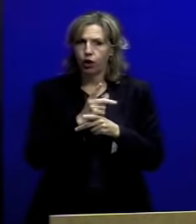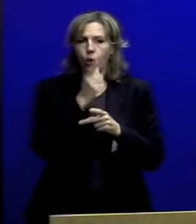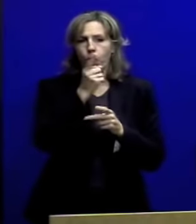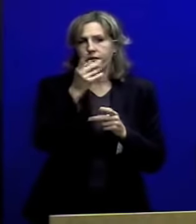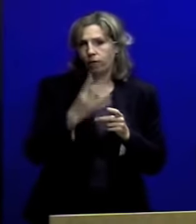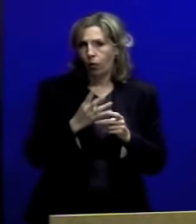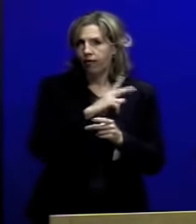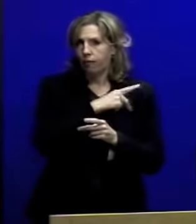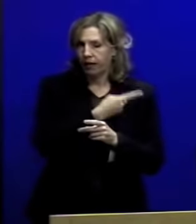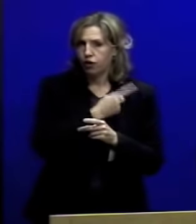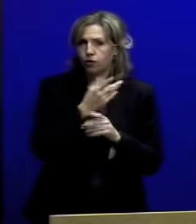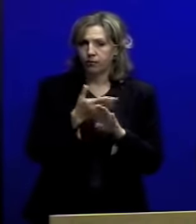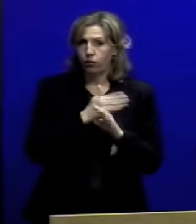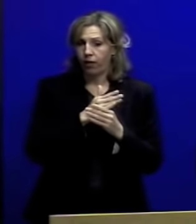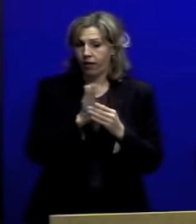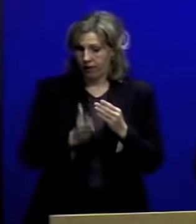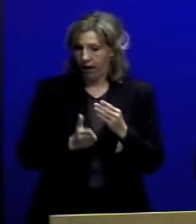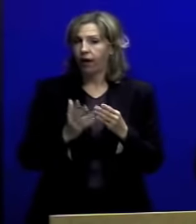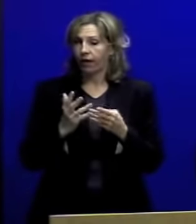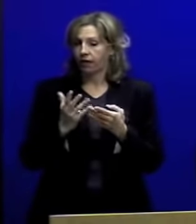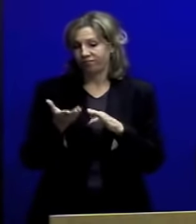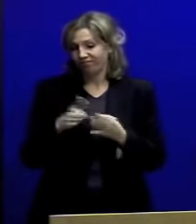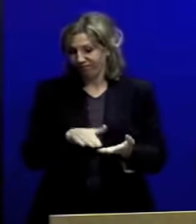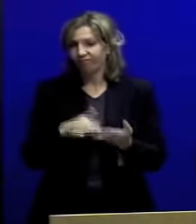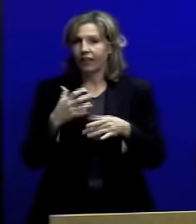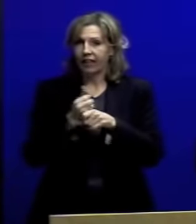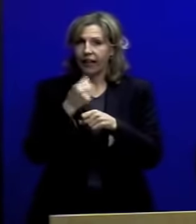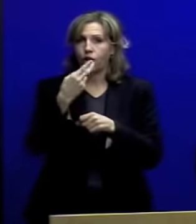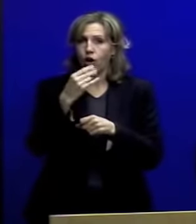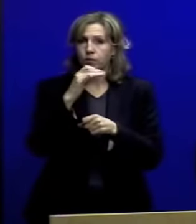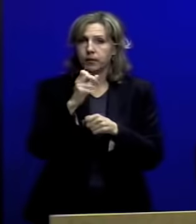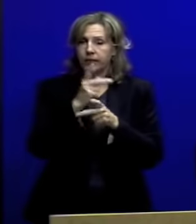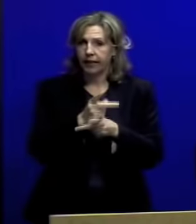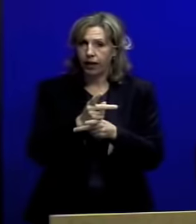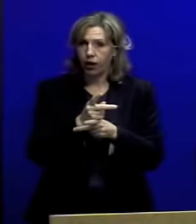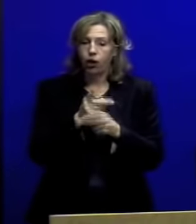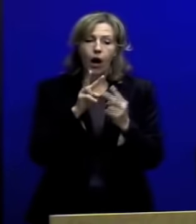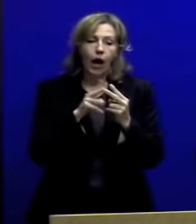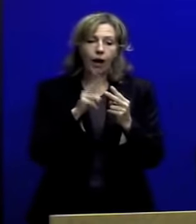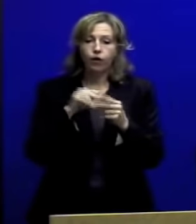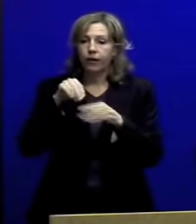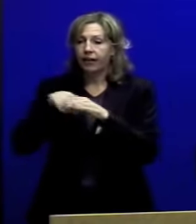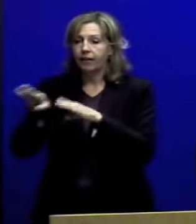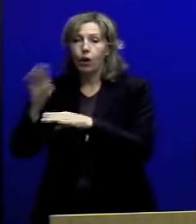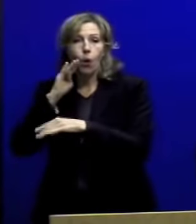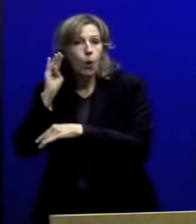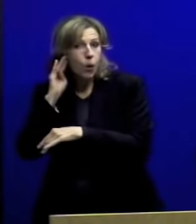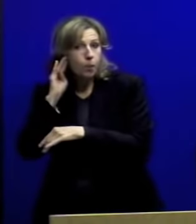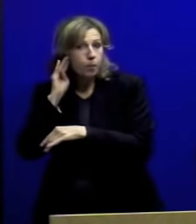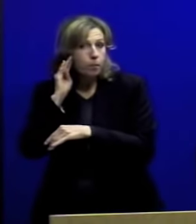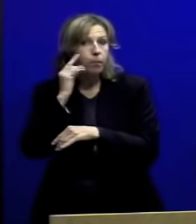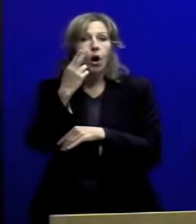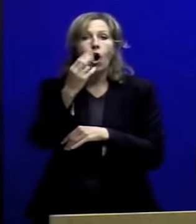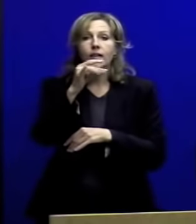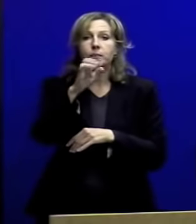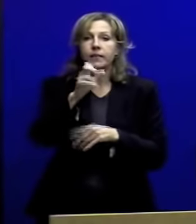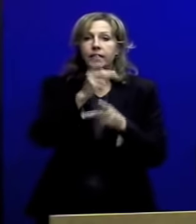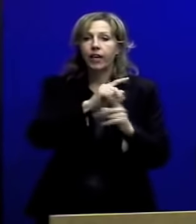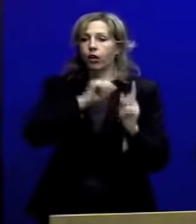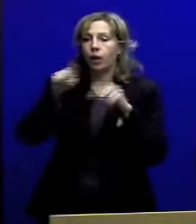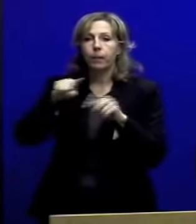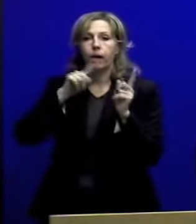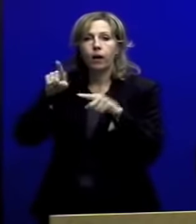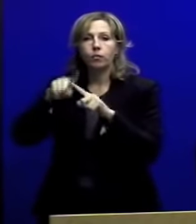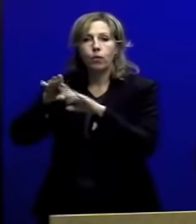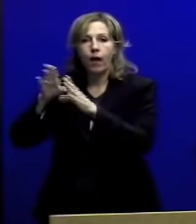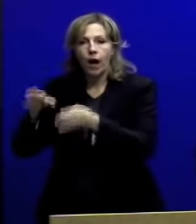their own homes, or if they live in a nursing home, they get care there. But a few patients may have